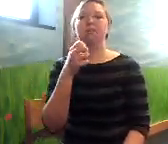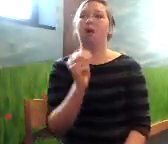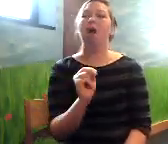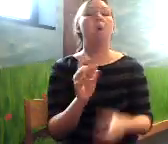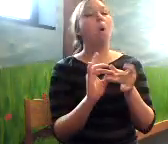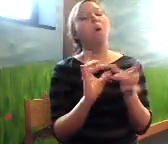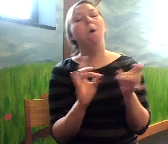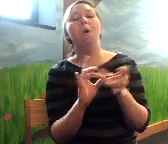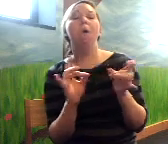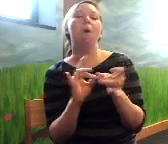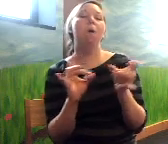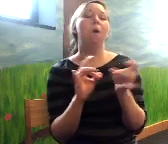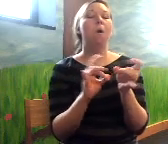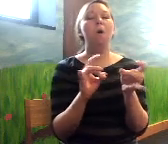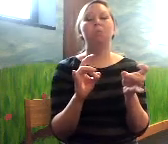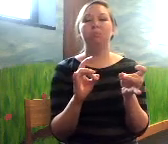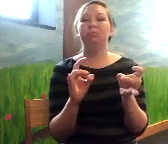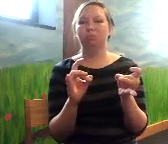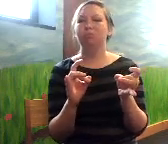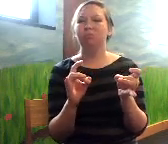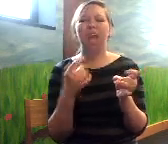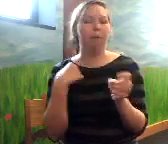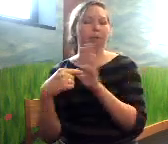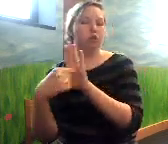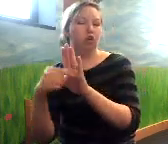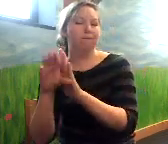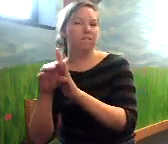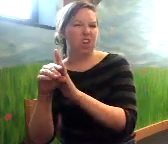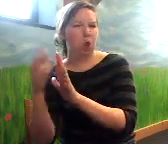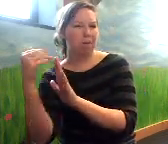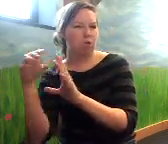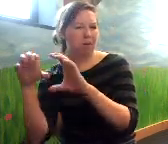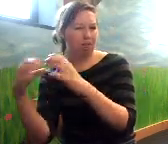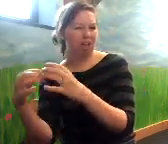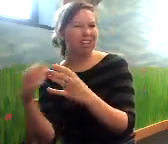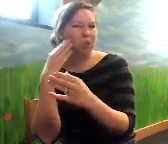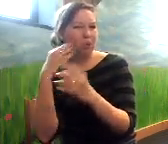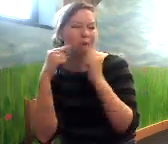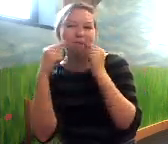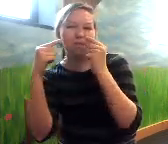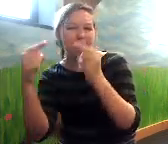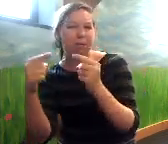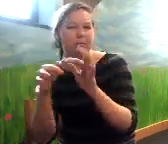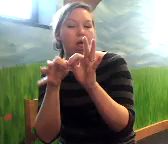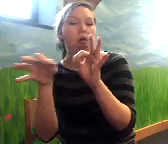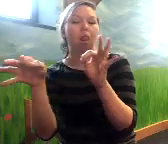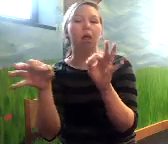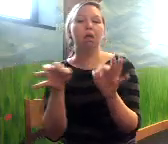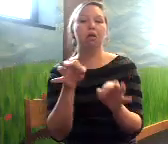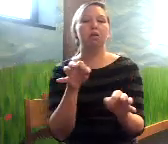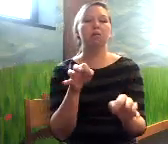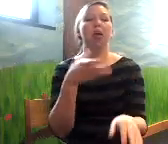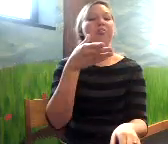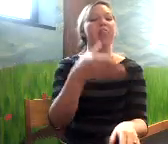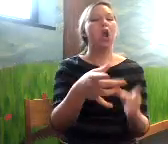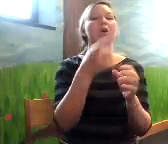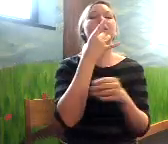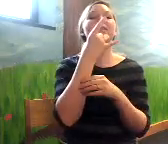going to be over. Well, Tet proved that that was not the case, that this war could probably go on for much